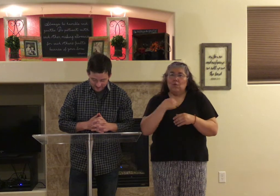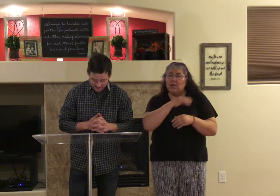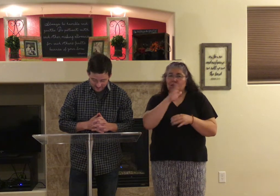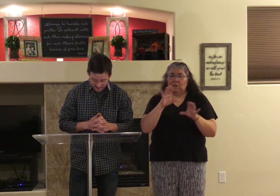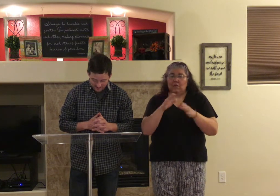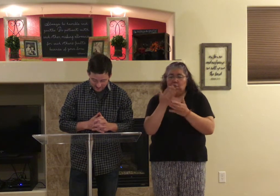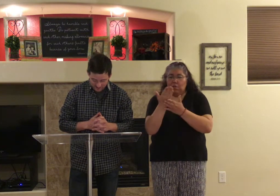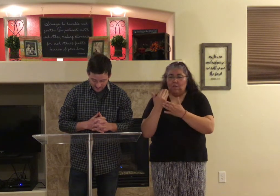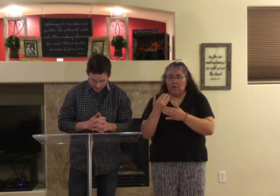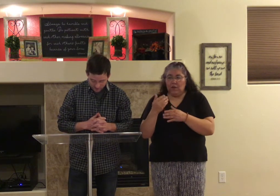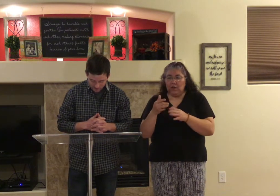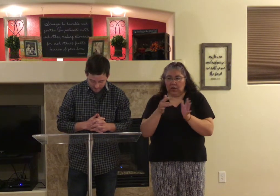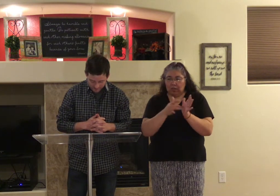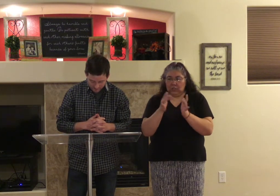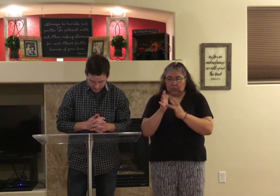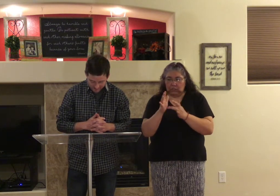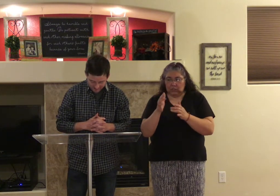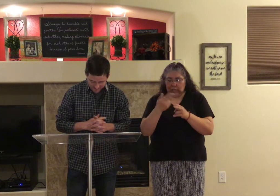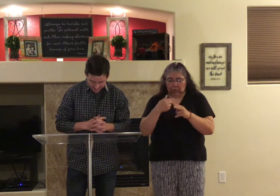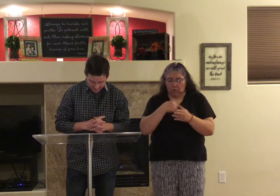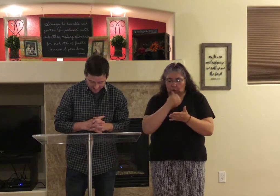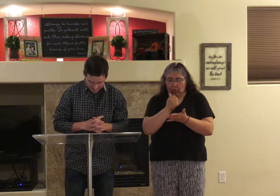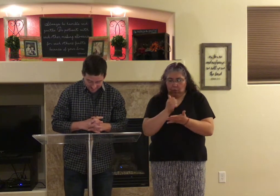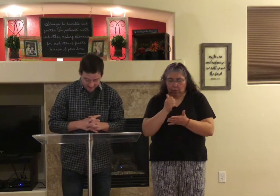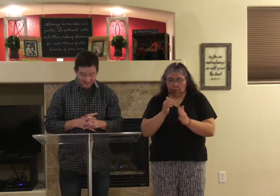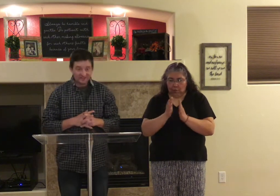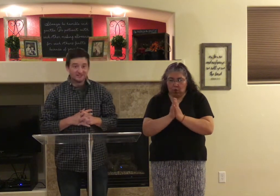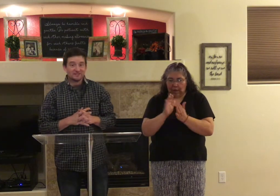before. In Jesus' name we pray. Amen.